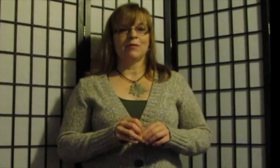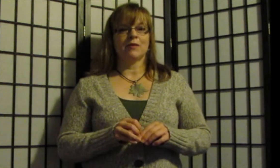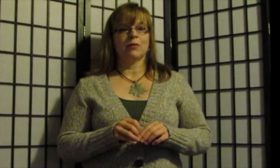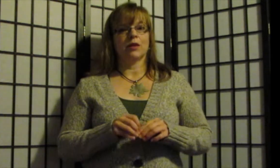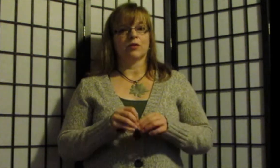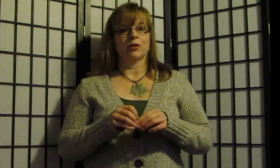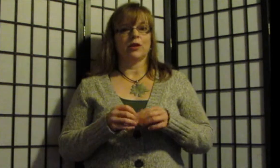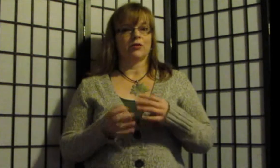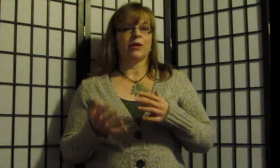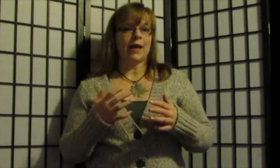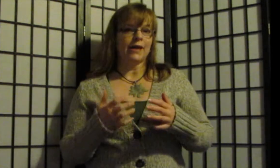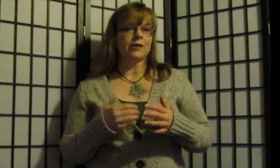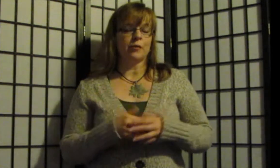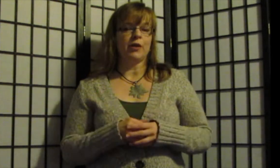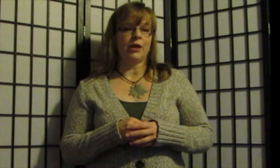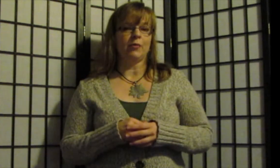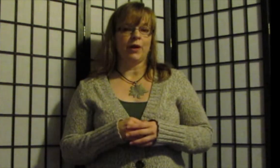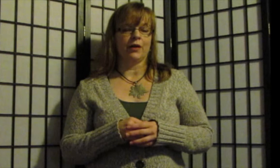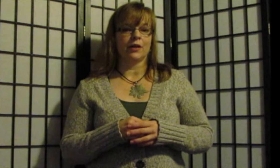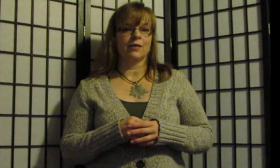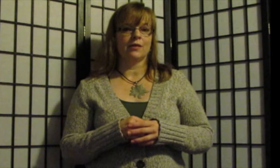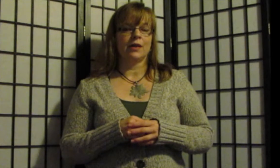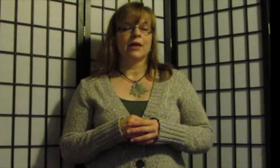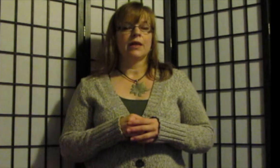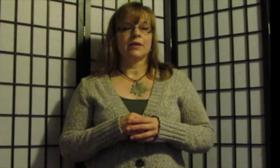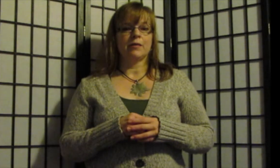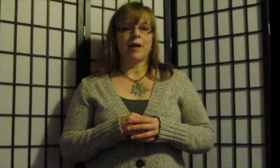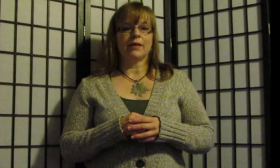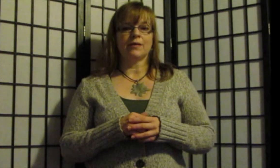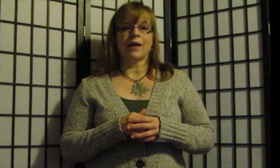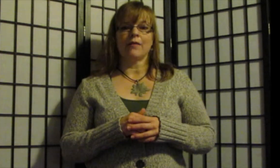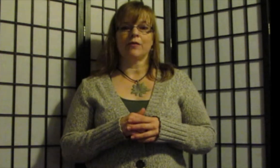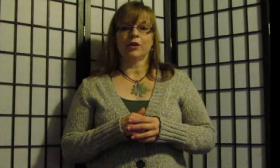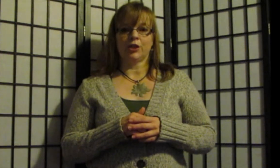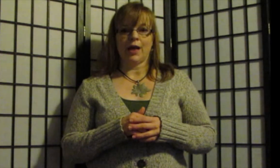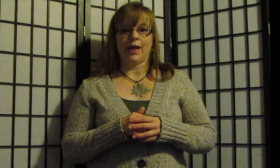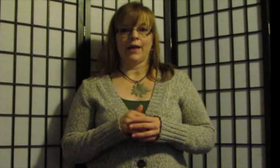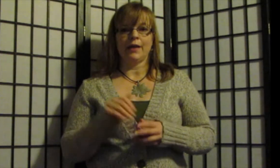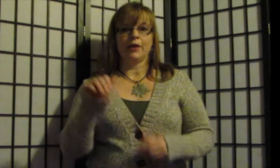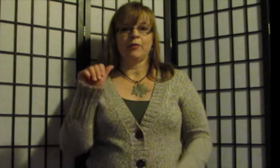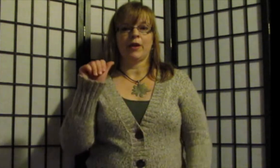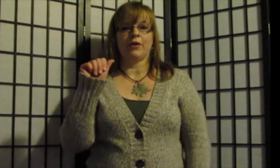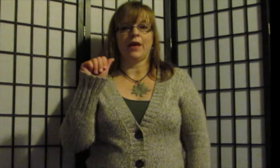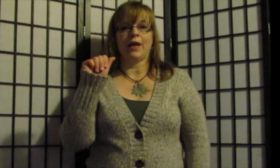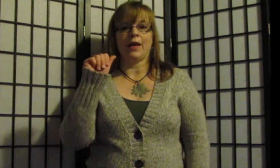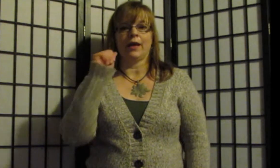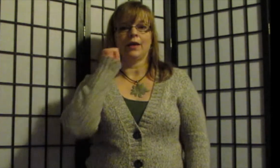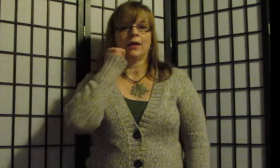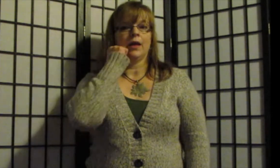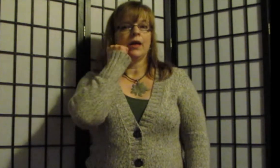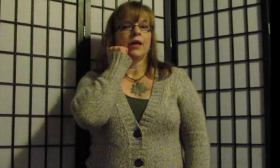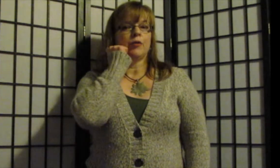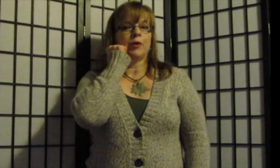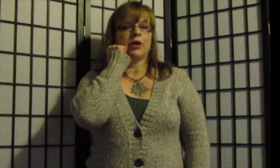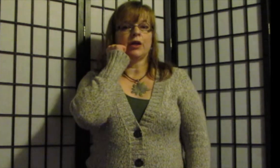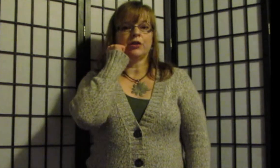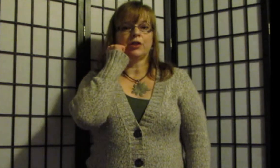Sometimes it's related to being embarrassed. To make the sign for shy, you make your A hand, and you put it on your